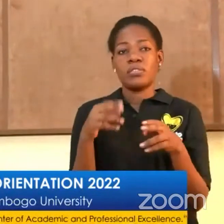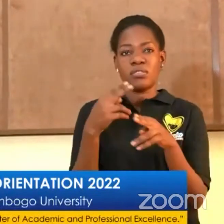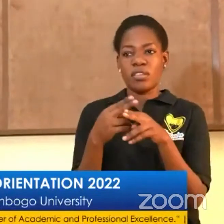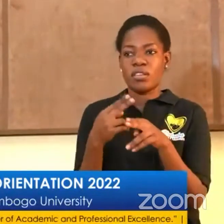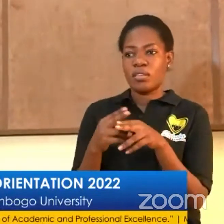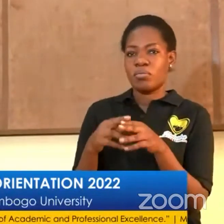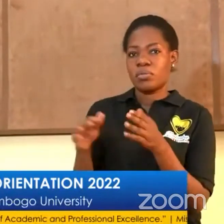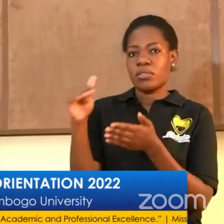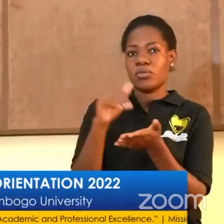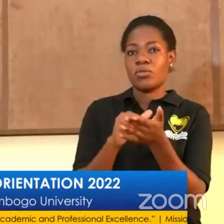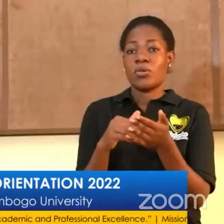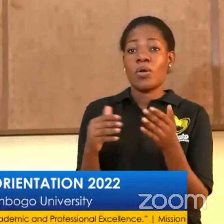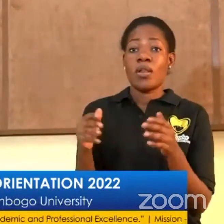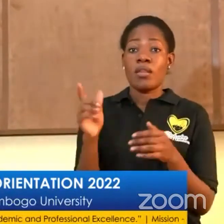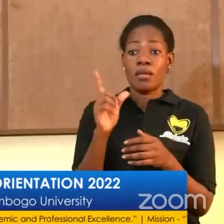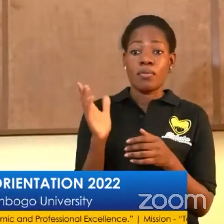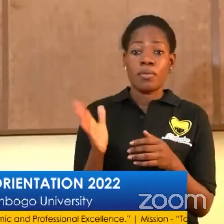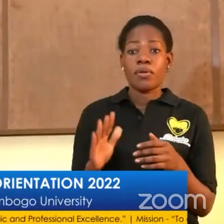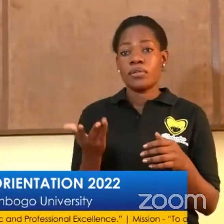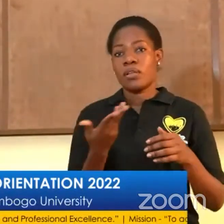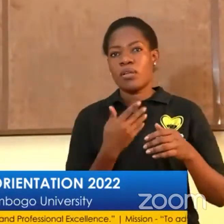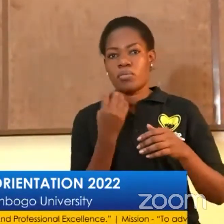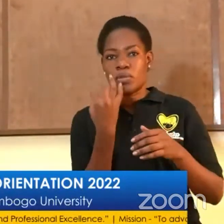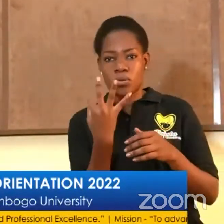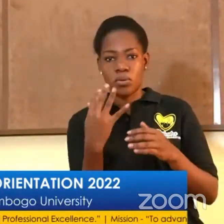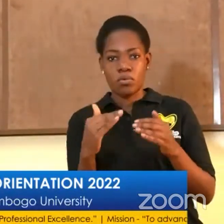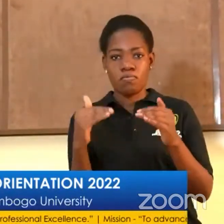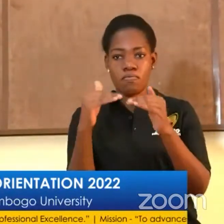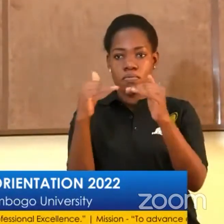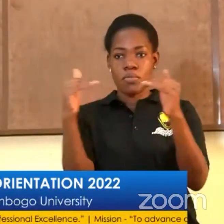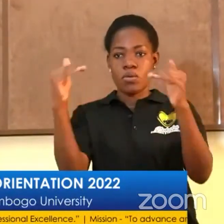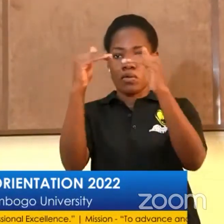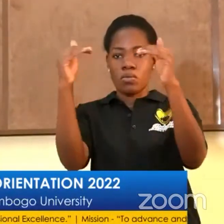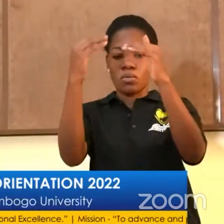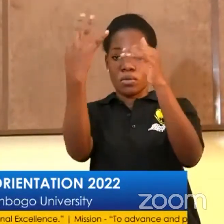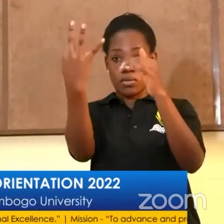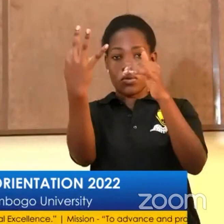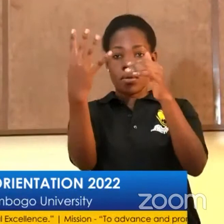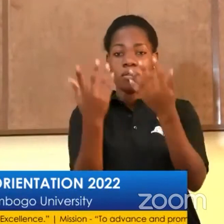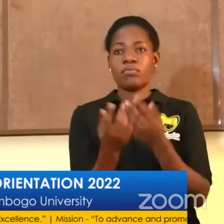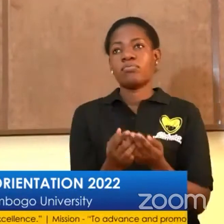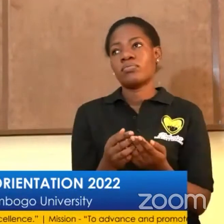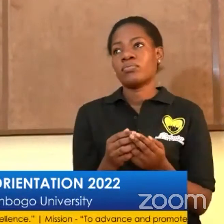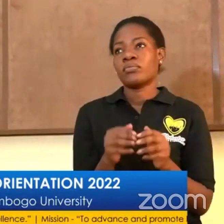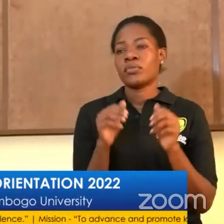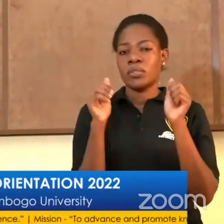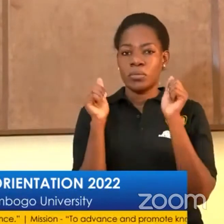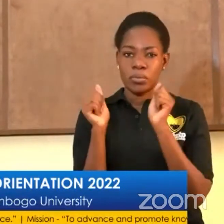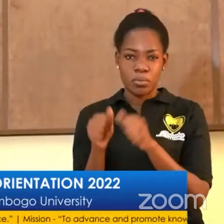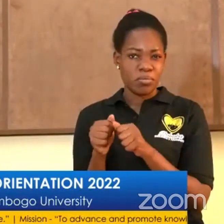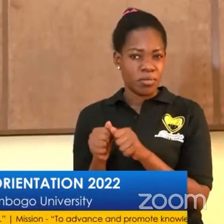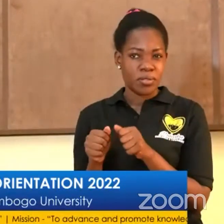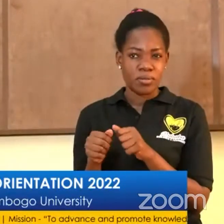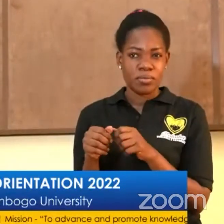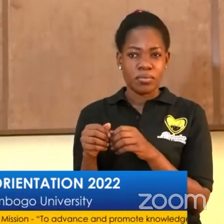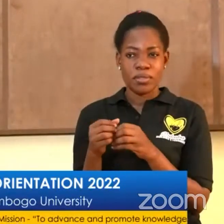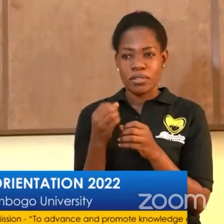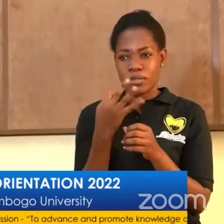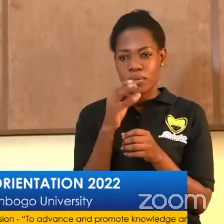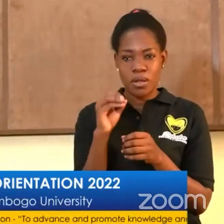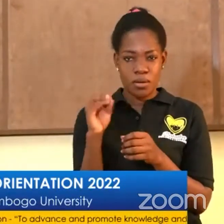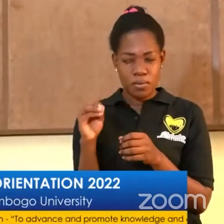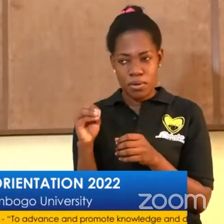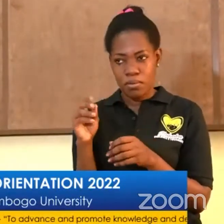It has 3 floors. It has a capacity of 300 users. 300 to